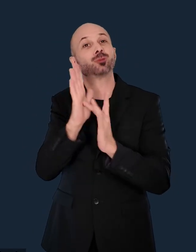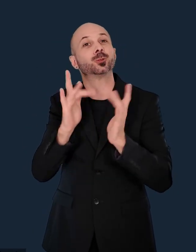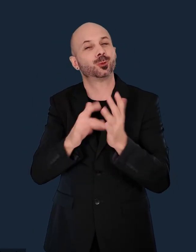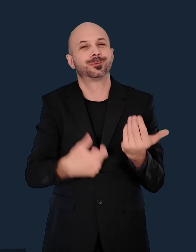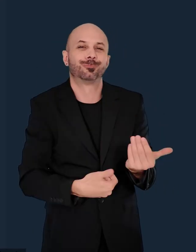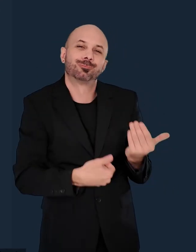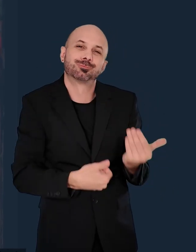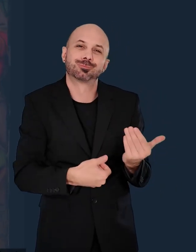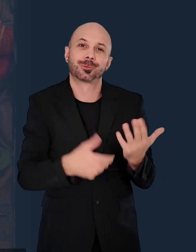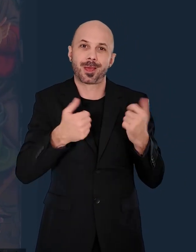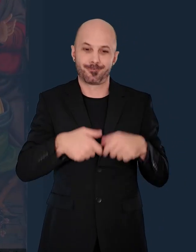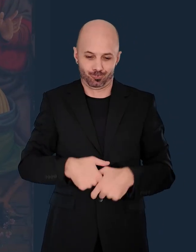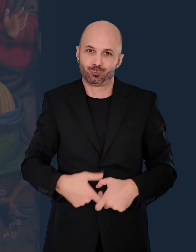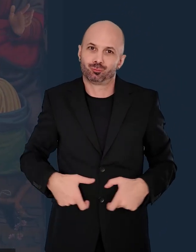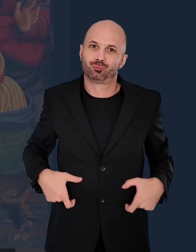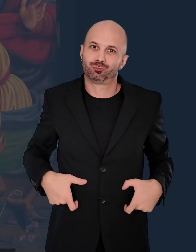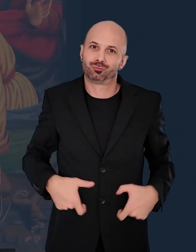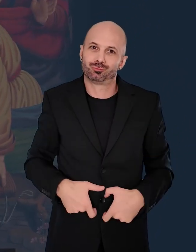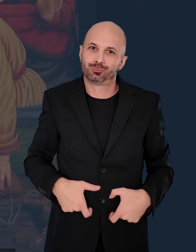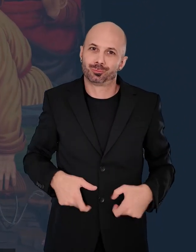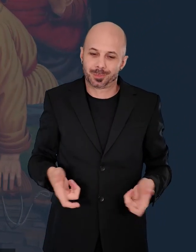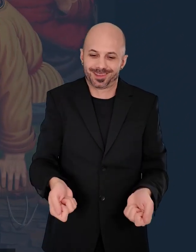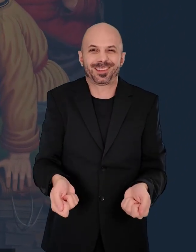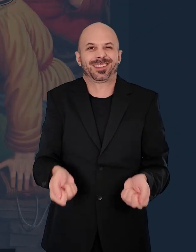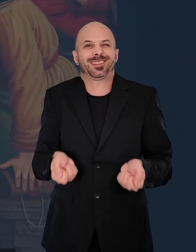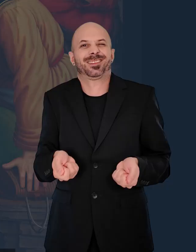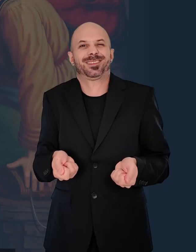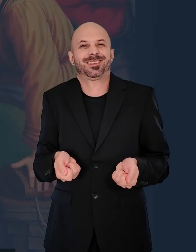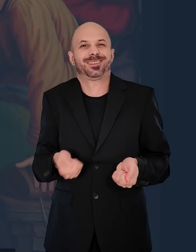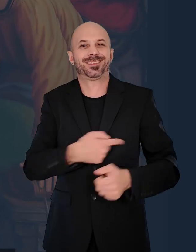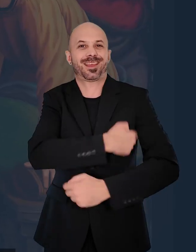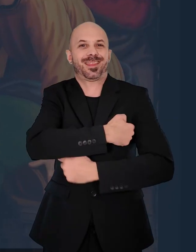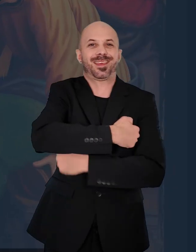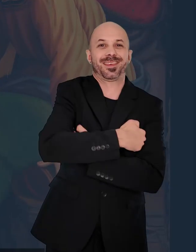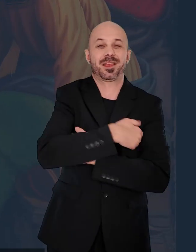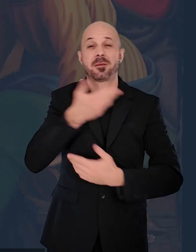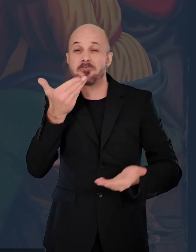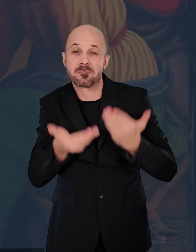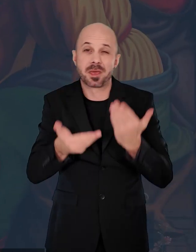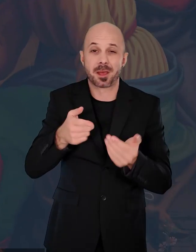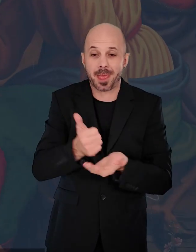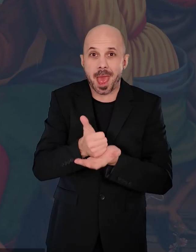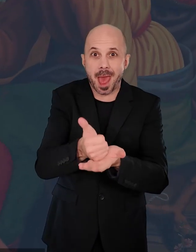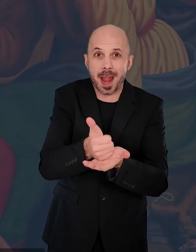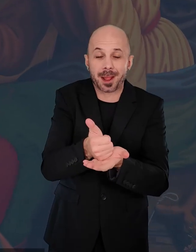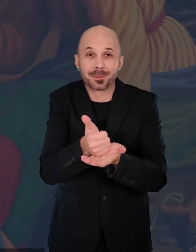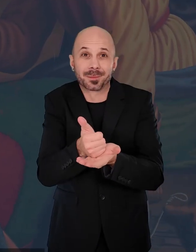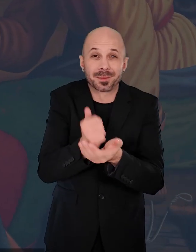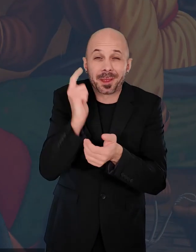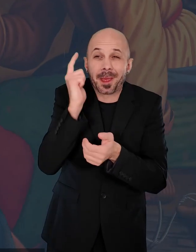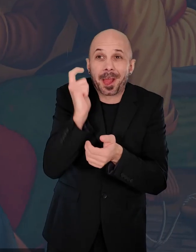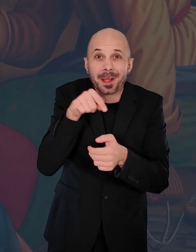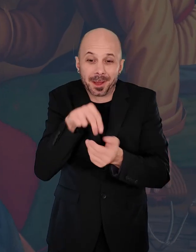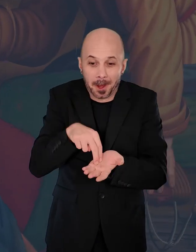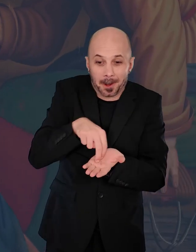a thin transparent belt that passes beneath his arms, perhaps to help him take his